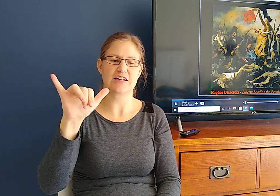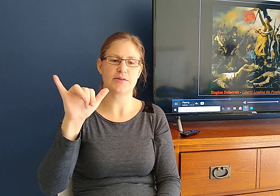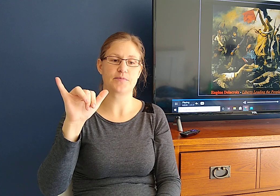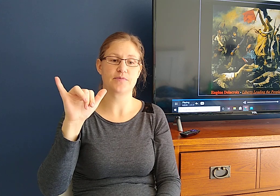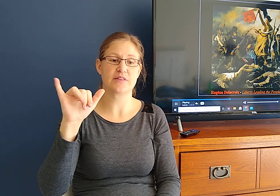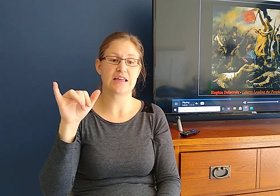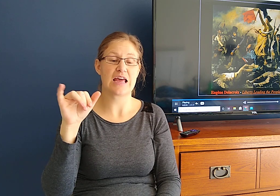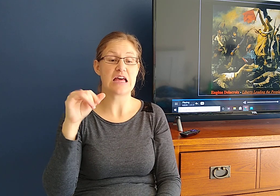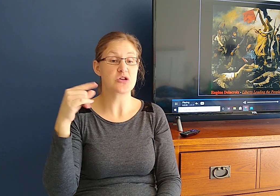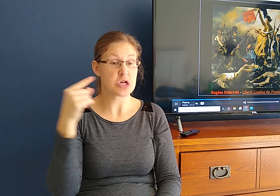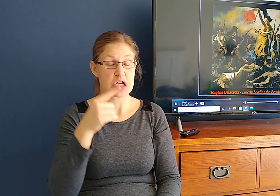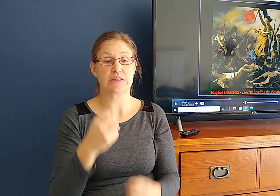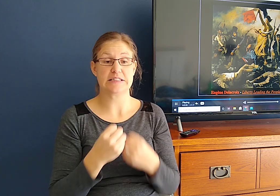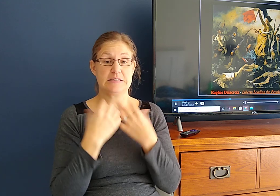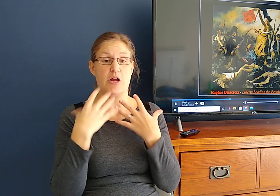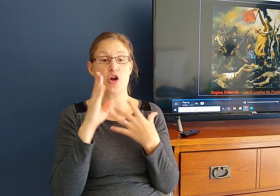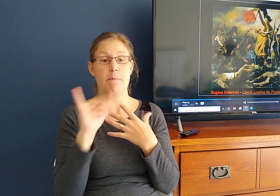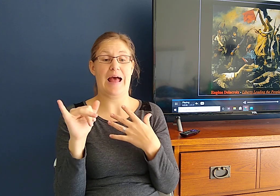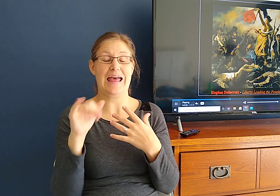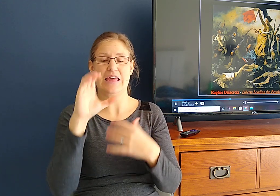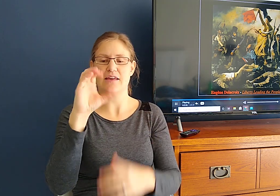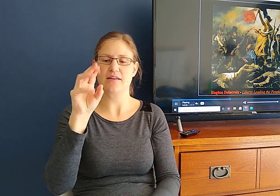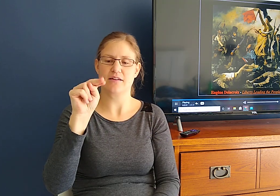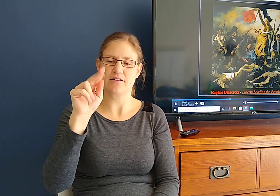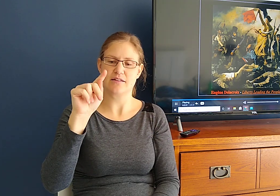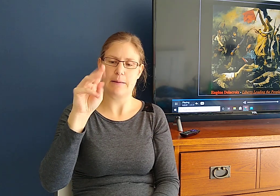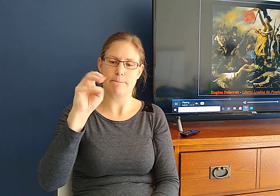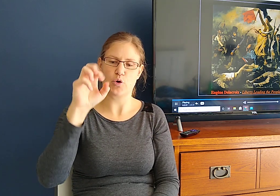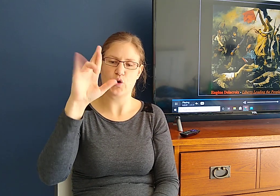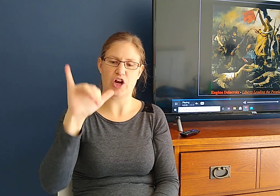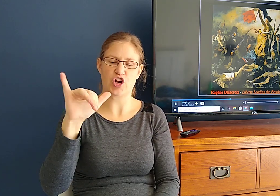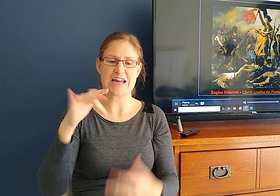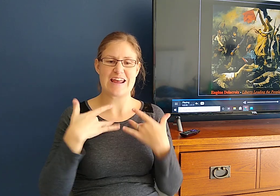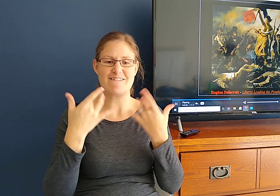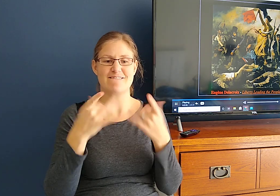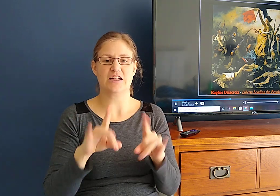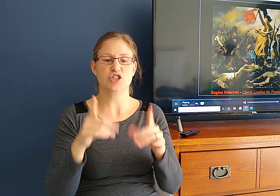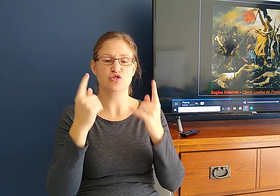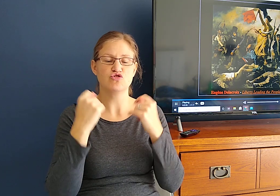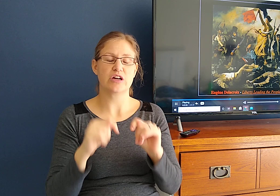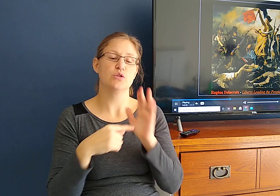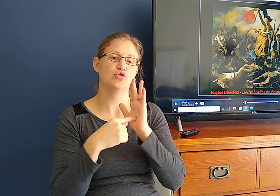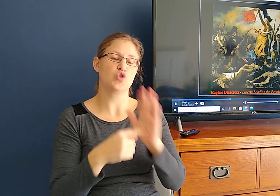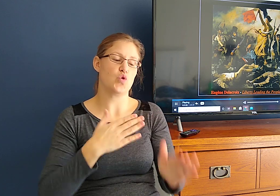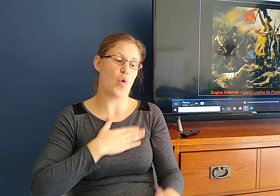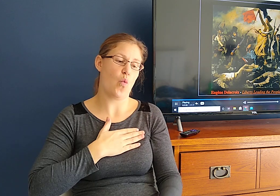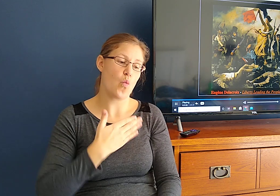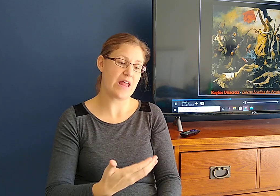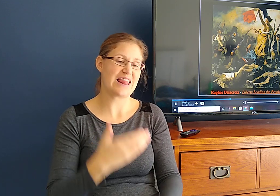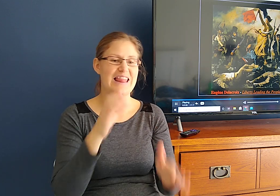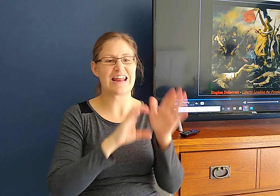by contemporary events, he seems to be trying to convey the will and character of the people rather